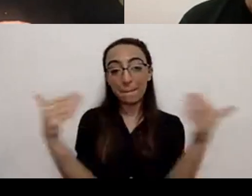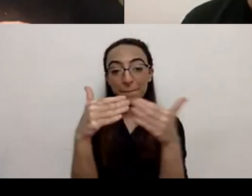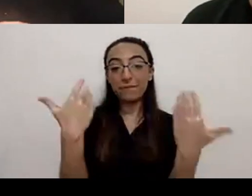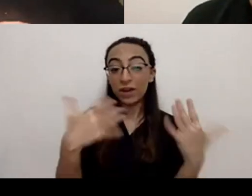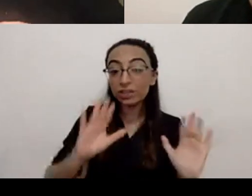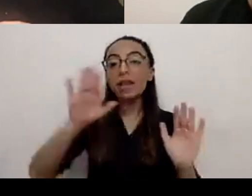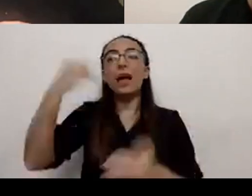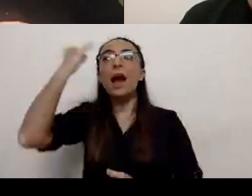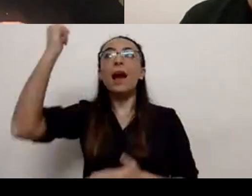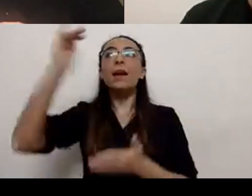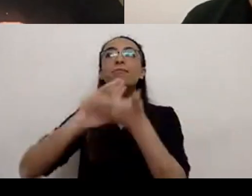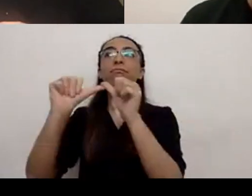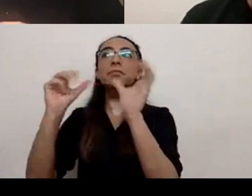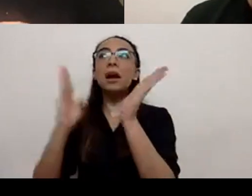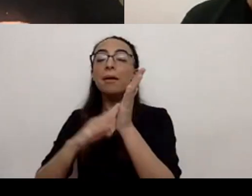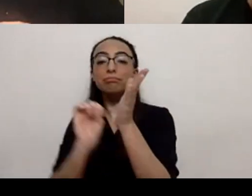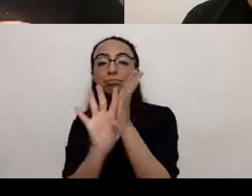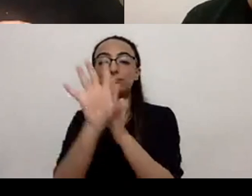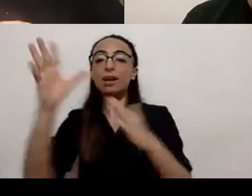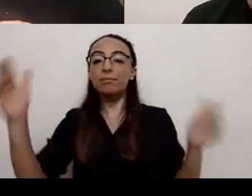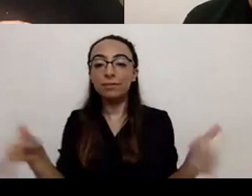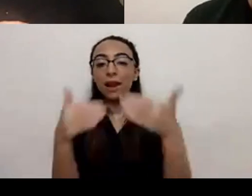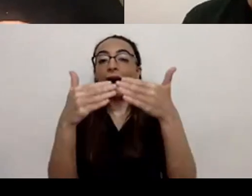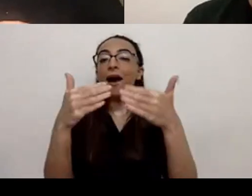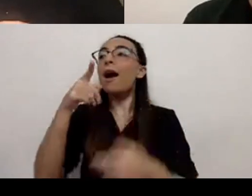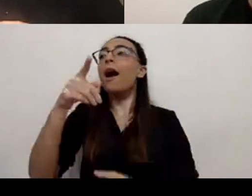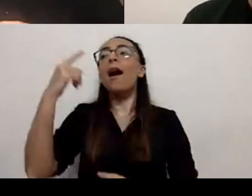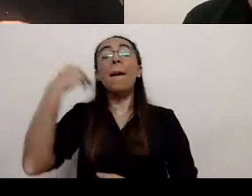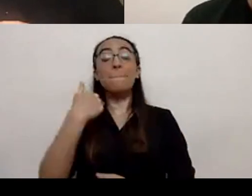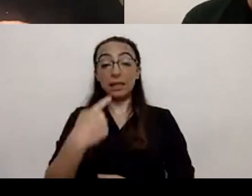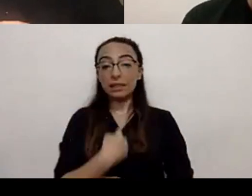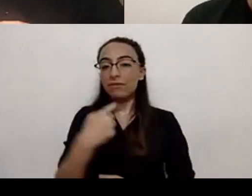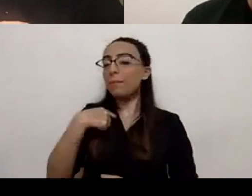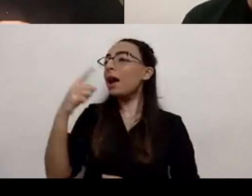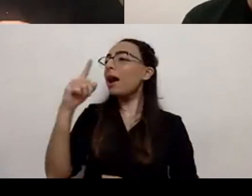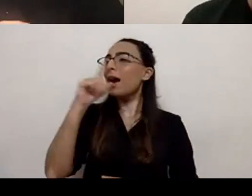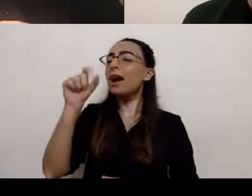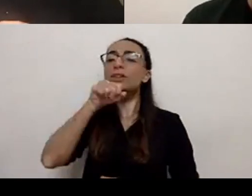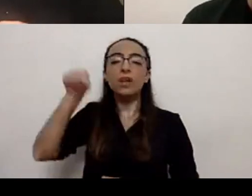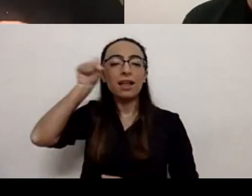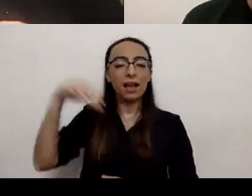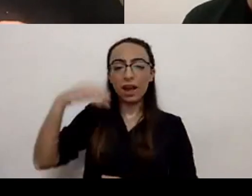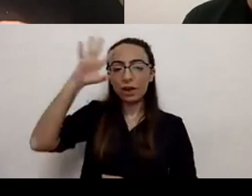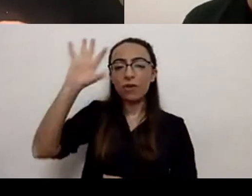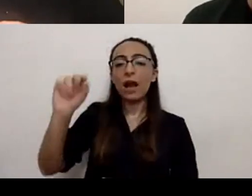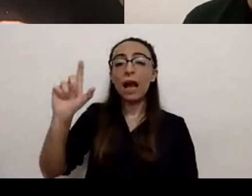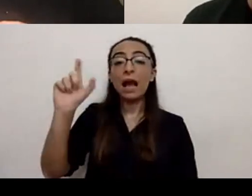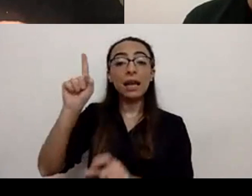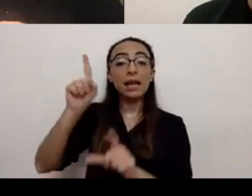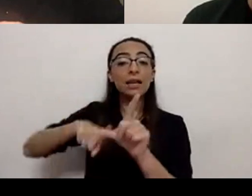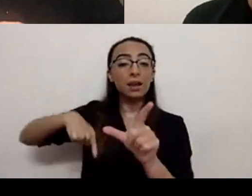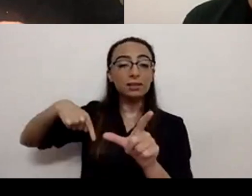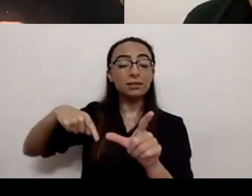a Million came up. I've been watching Shanti Madam for the last 10 years now, that my association with Enable India is